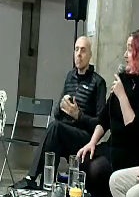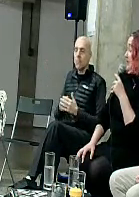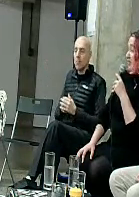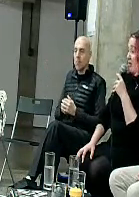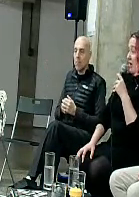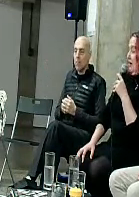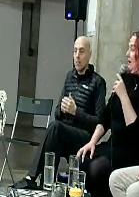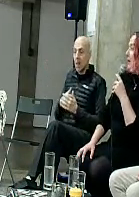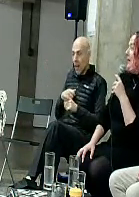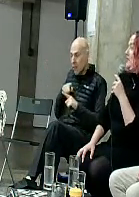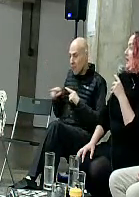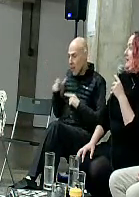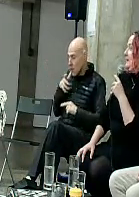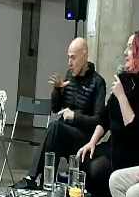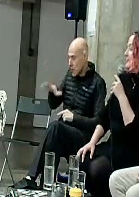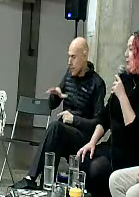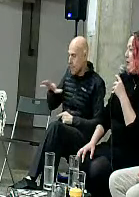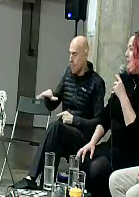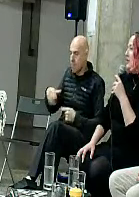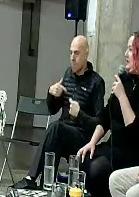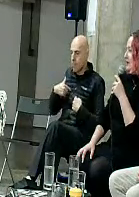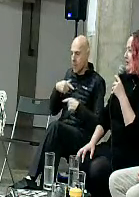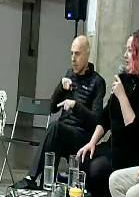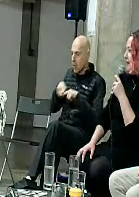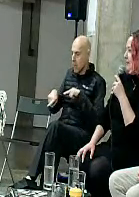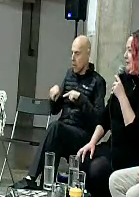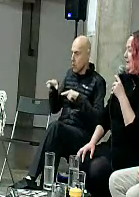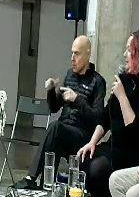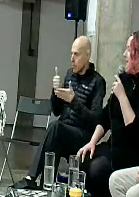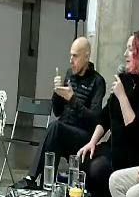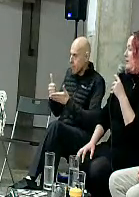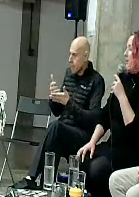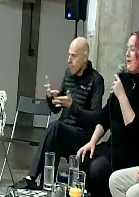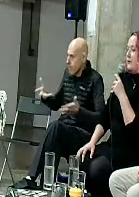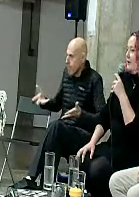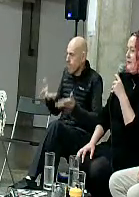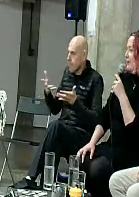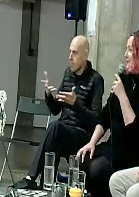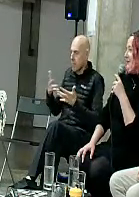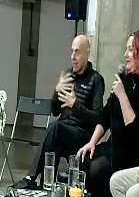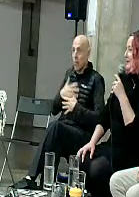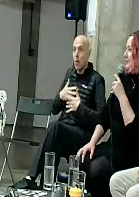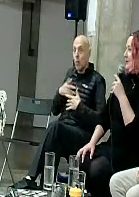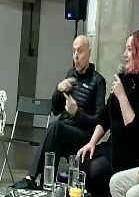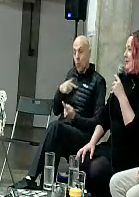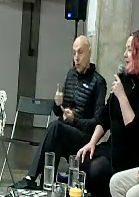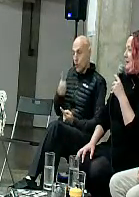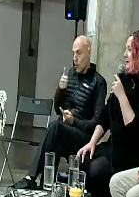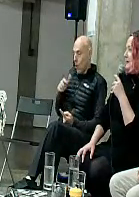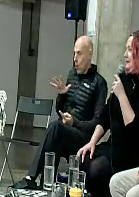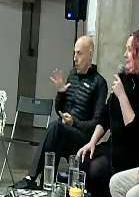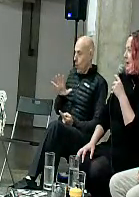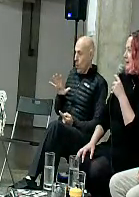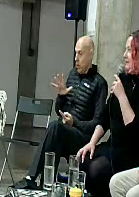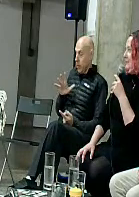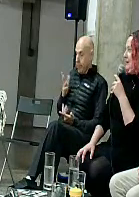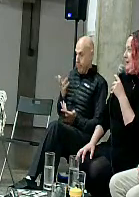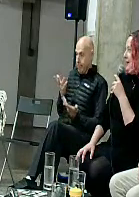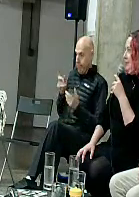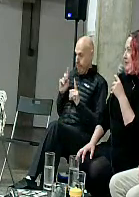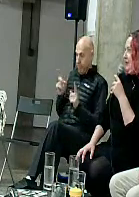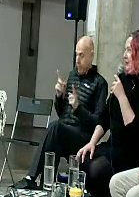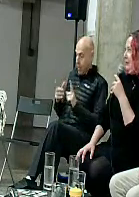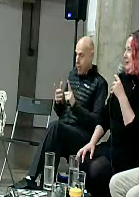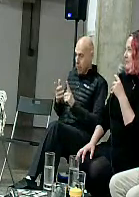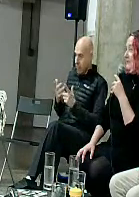I tried to console her. I tried to support her emotionally through that, but we all knew that it was a losing battle. And despite